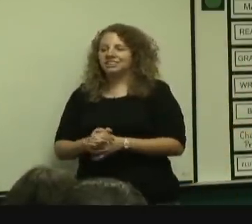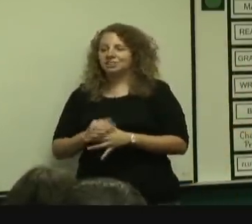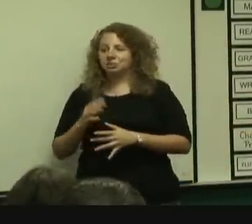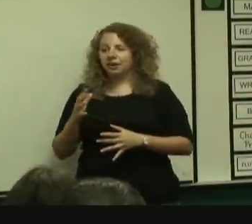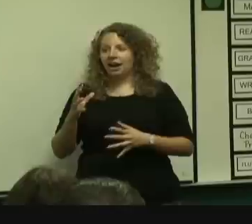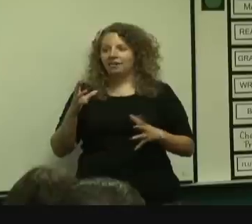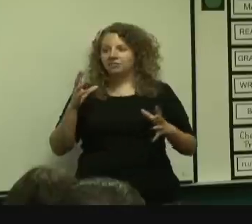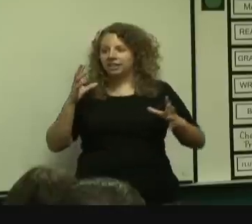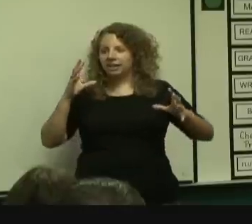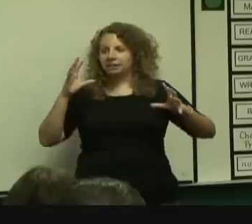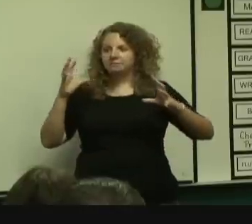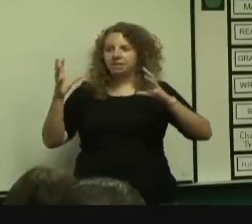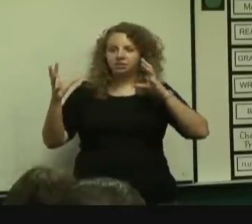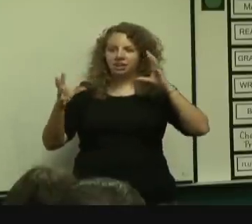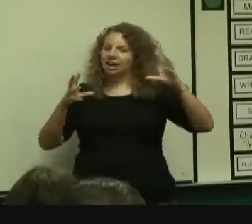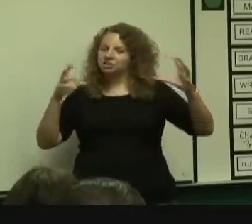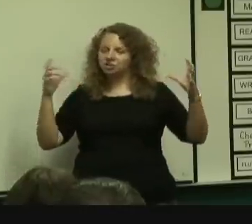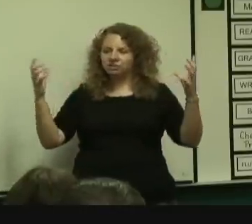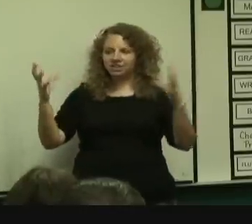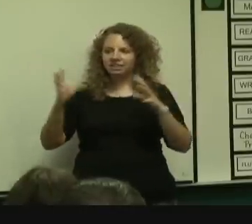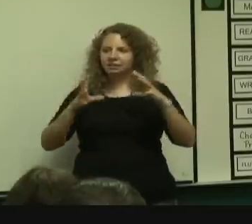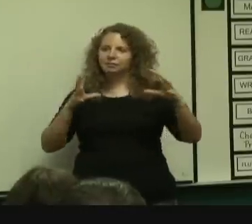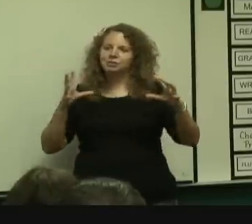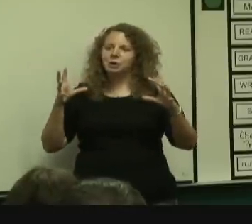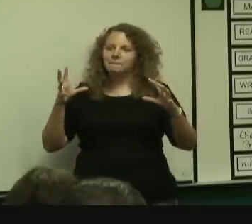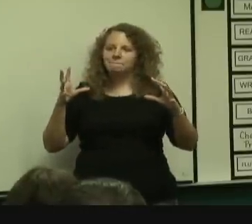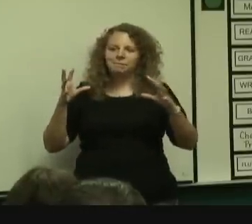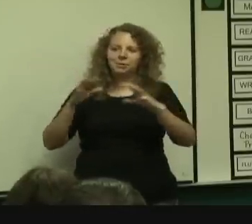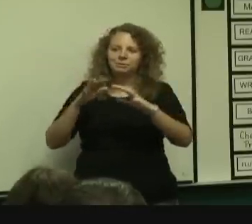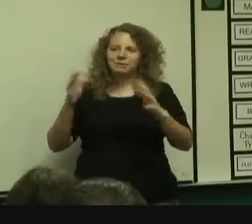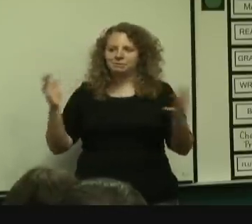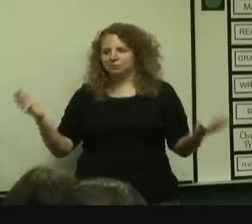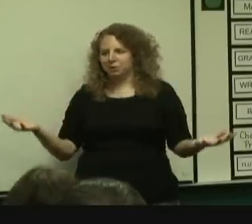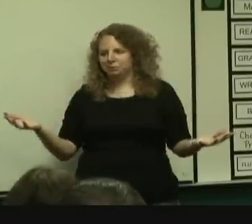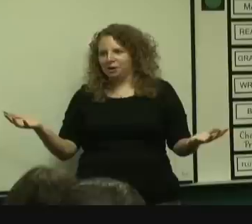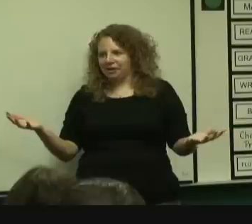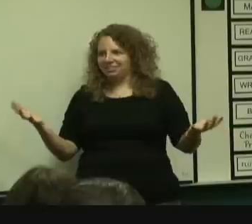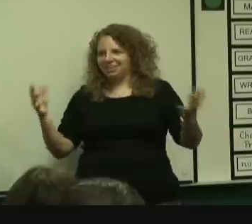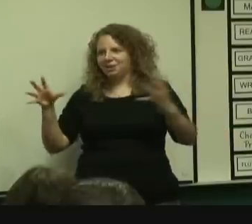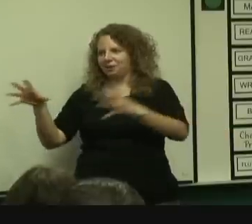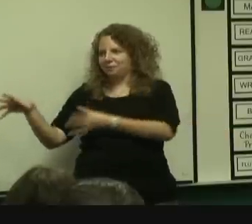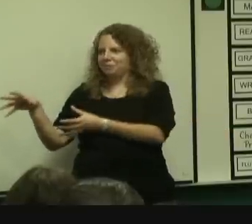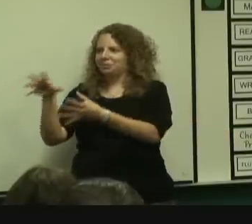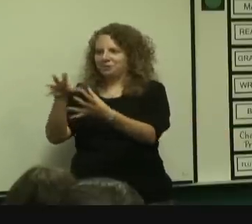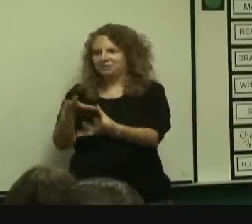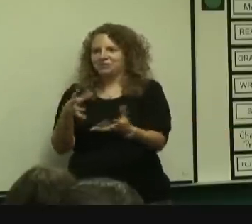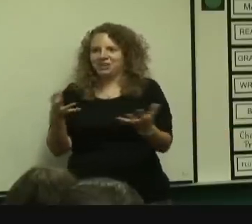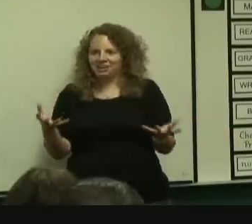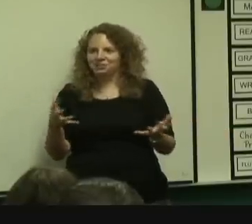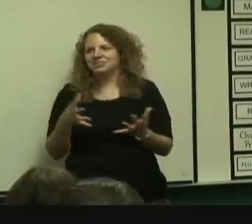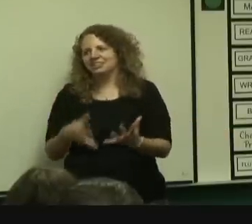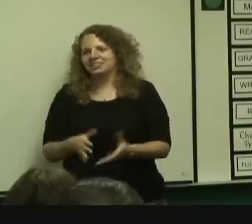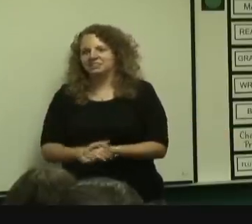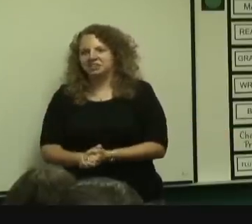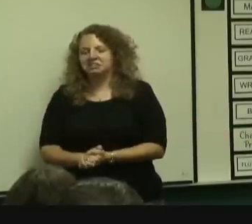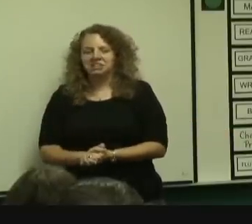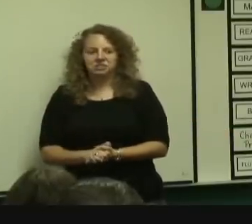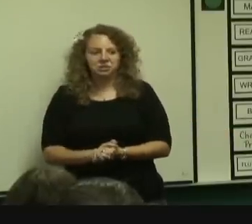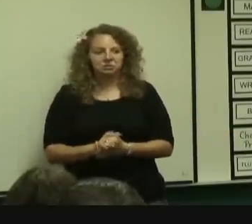they do have like an international sign language, but most people don't know it, they know the one for the country that they live in. So